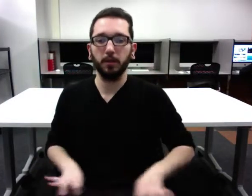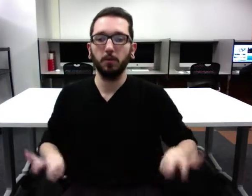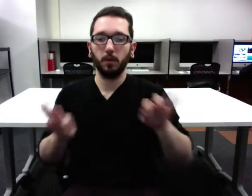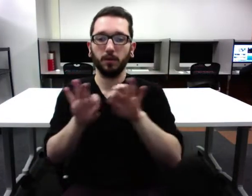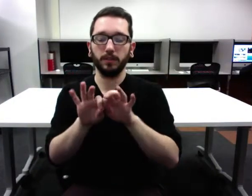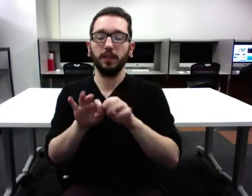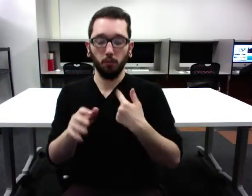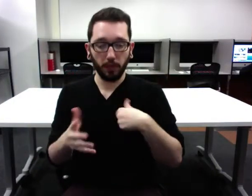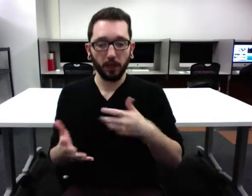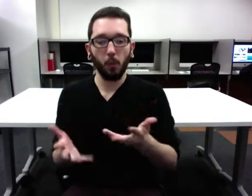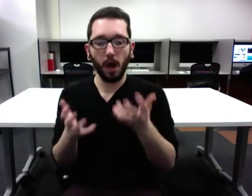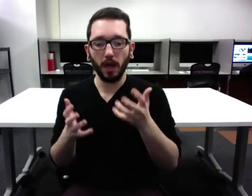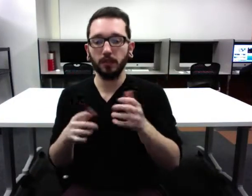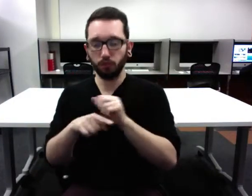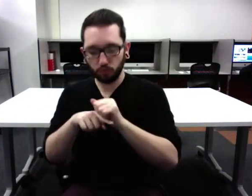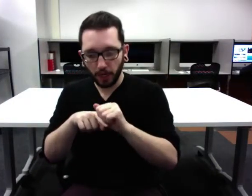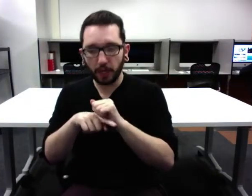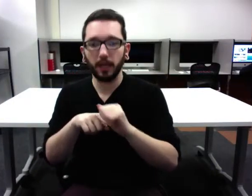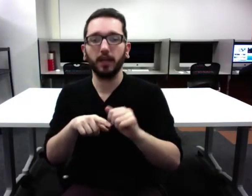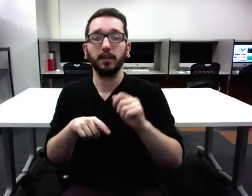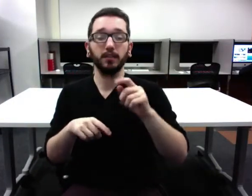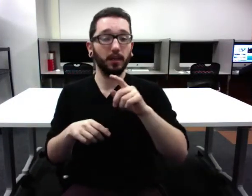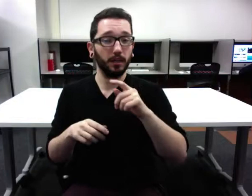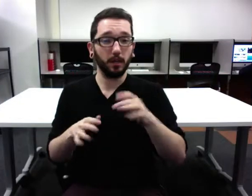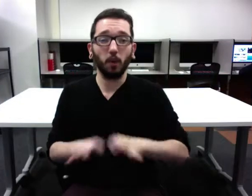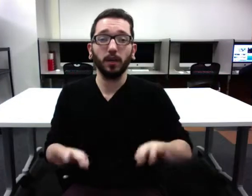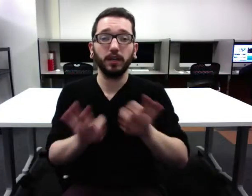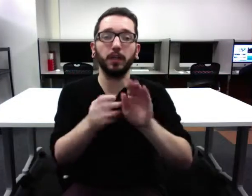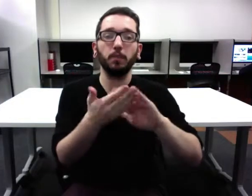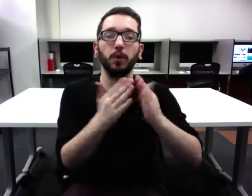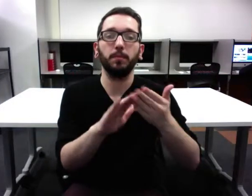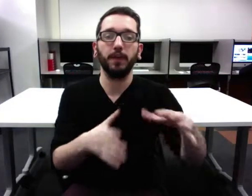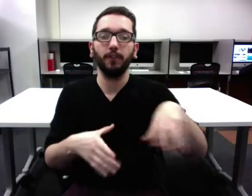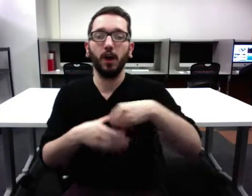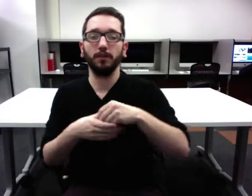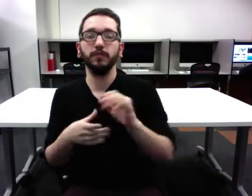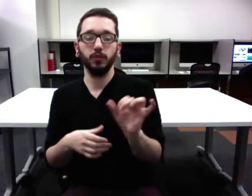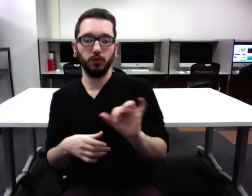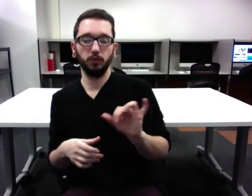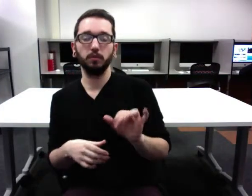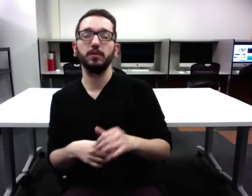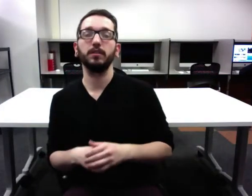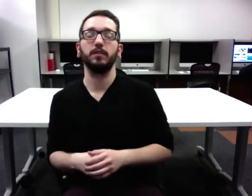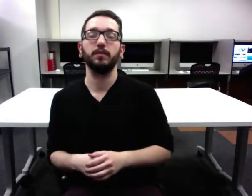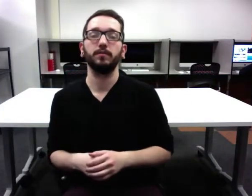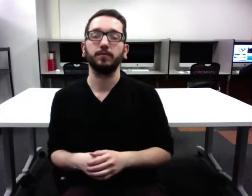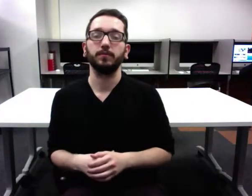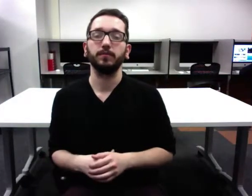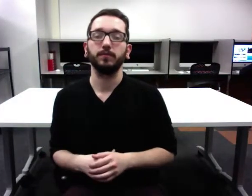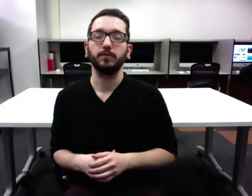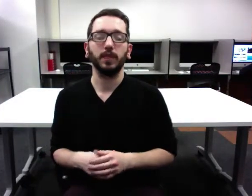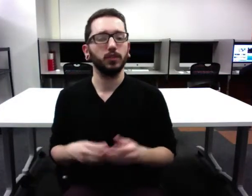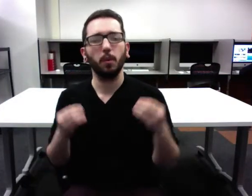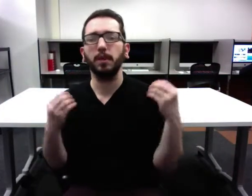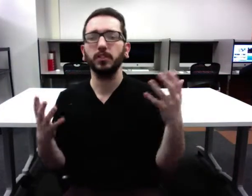training. We engage in outreach. My last slide will include the website for NCAM. There's tons of information there for the public,